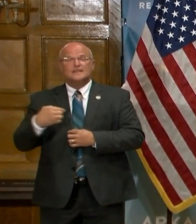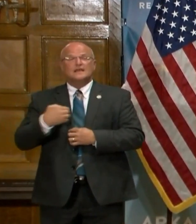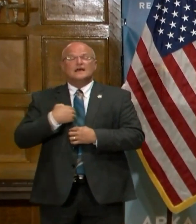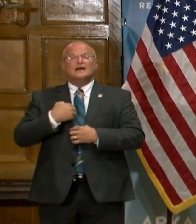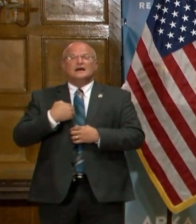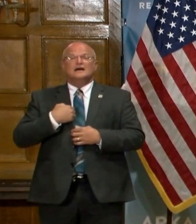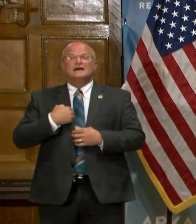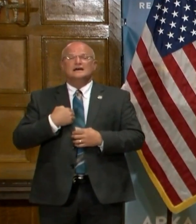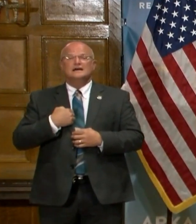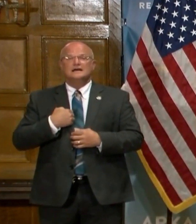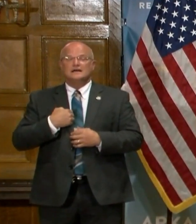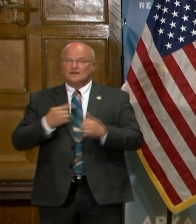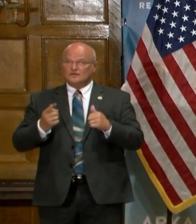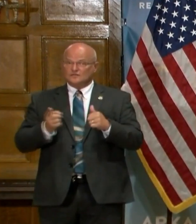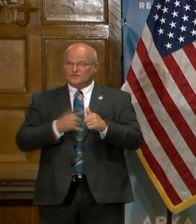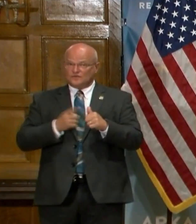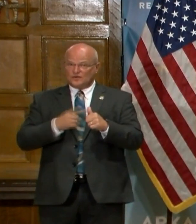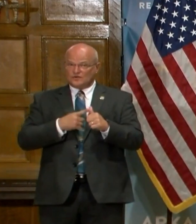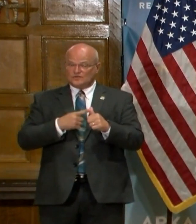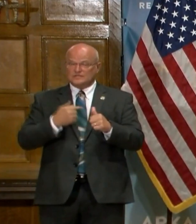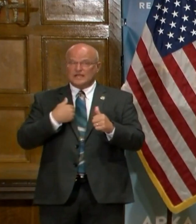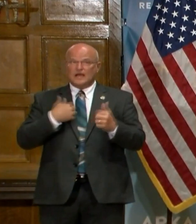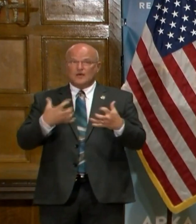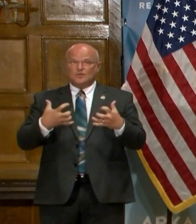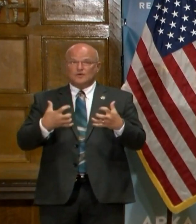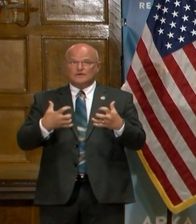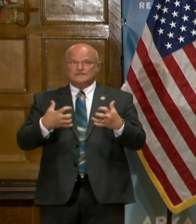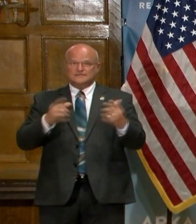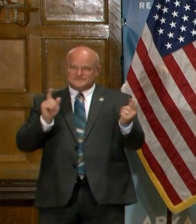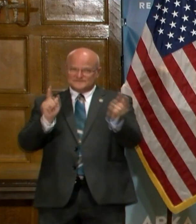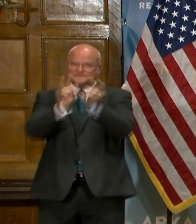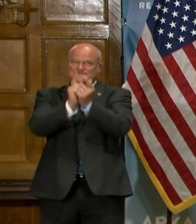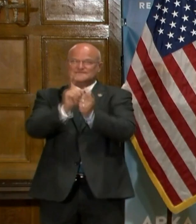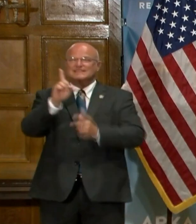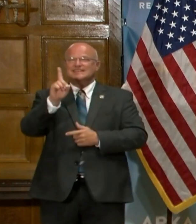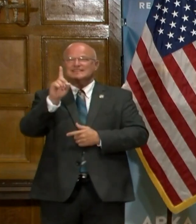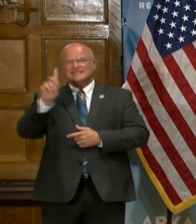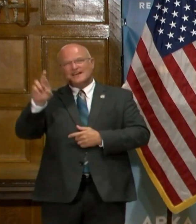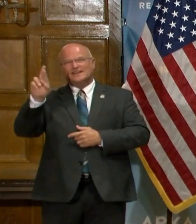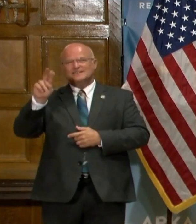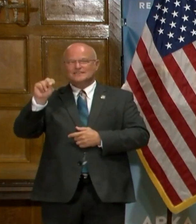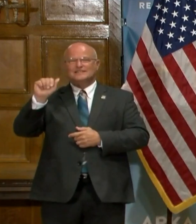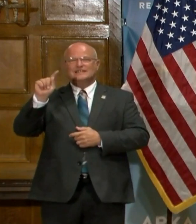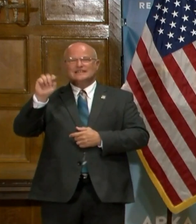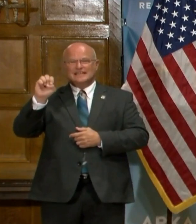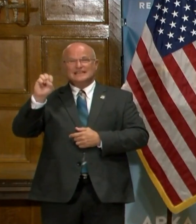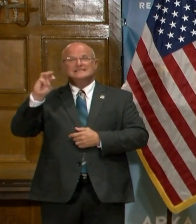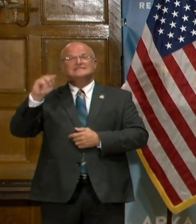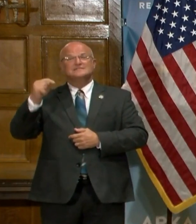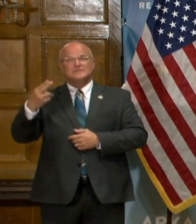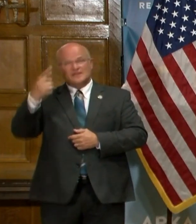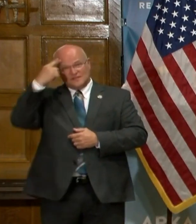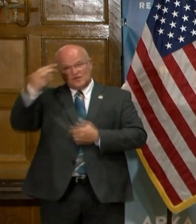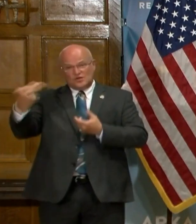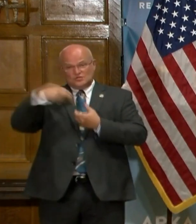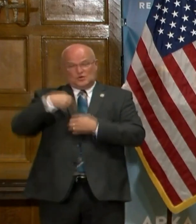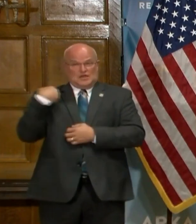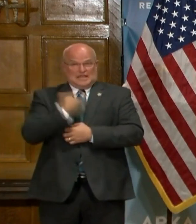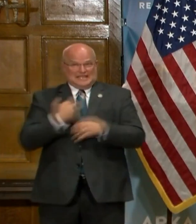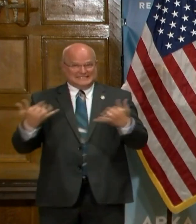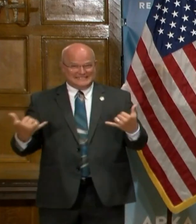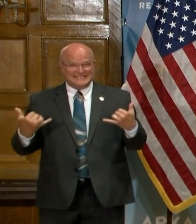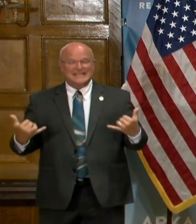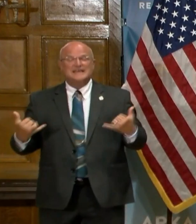I first want to greet Dr. Nate Smith, our Secretary of Health, for joining us